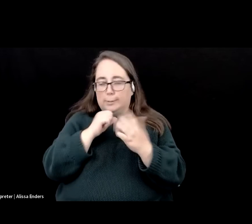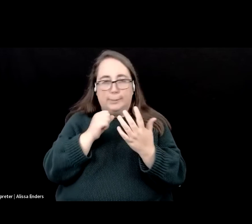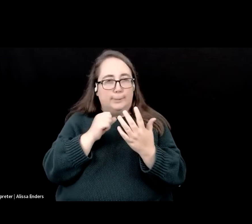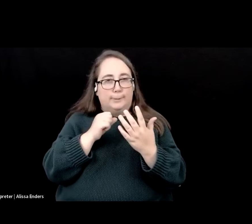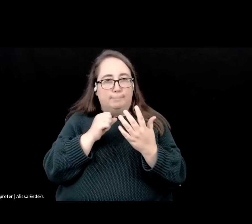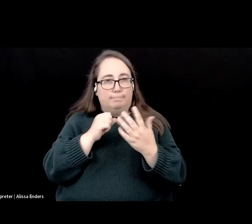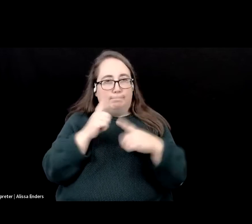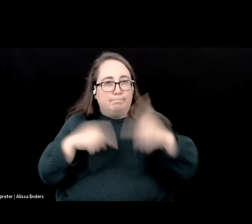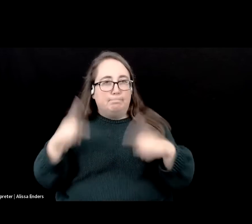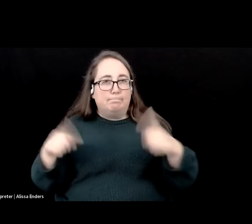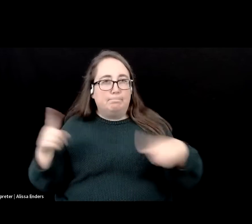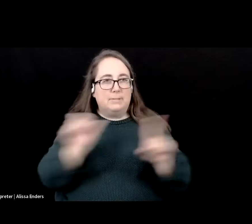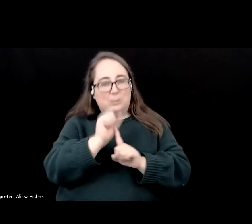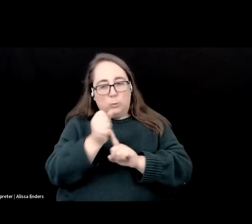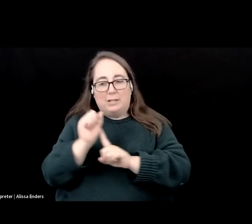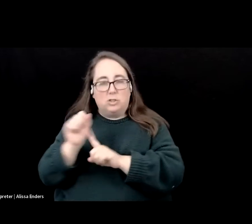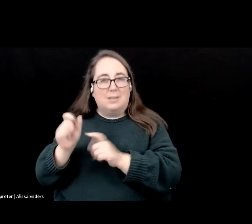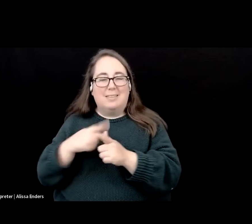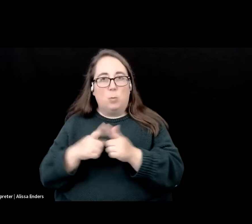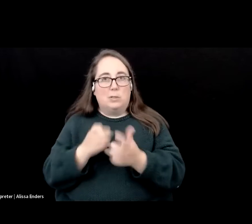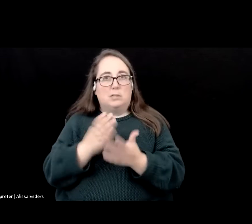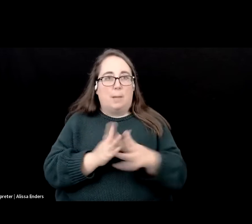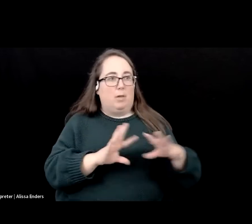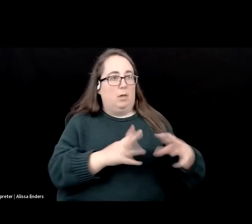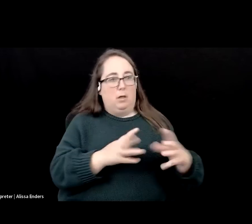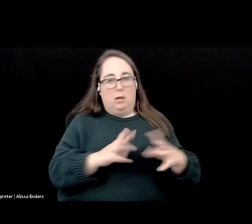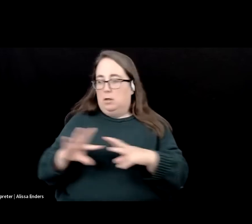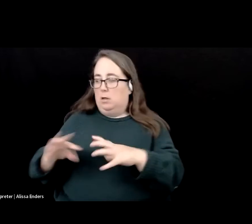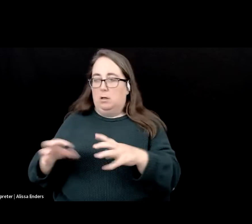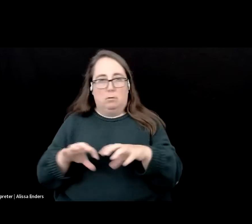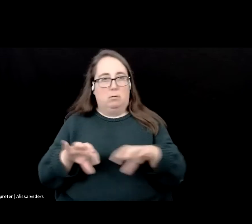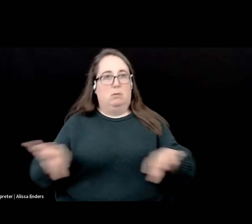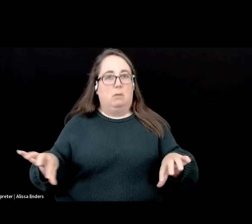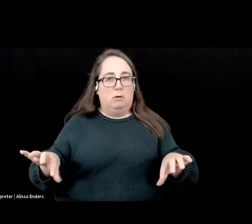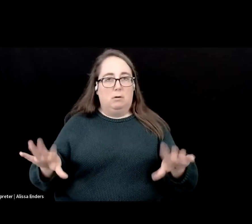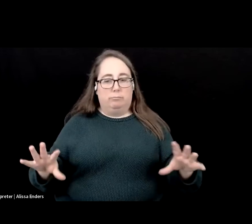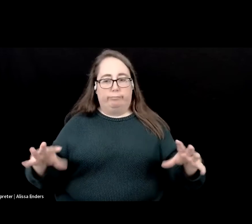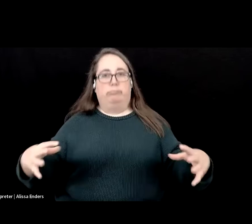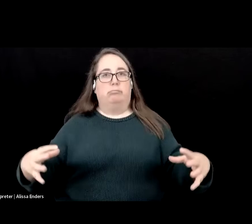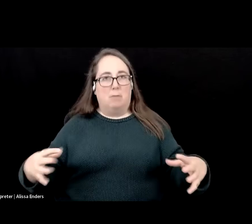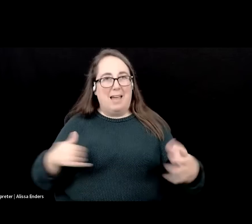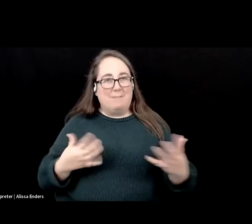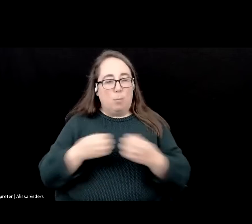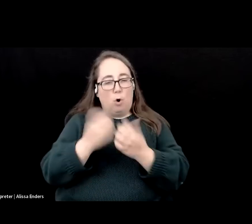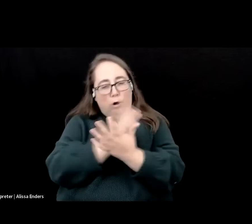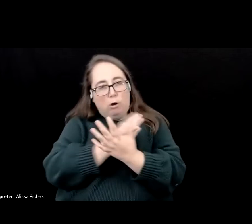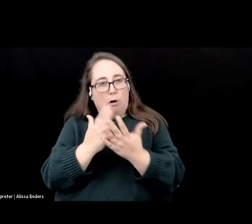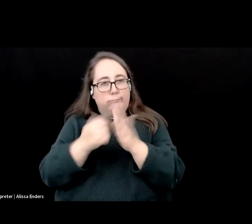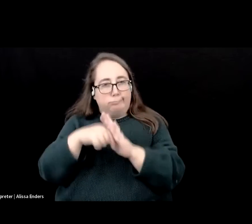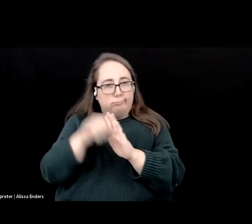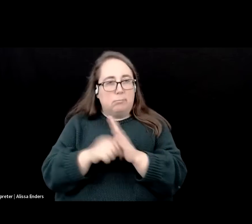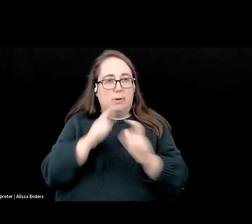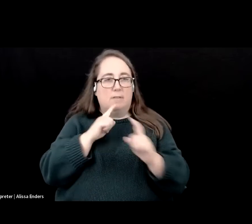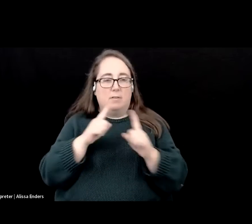discourse, I think we're going to hopefully move away from polarization so that we can have a richer conversation. And I think that this focus